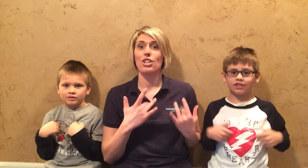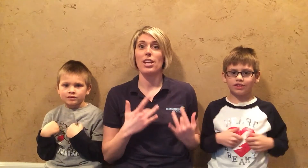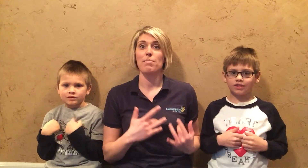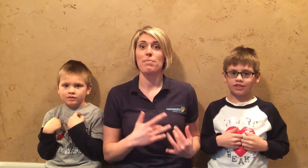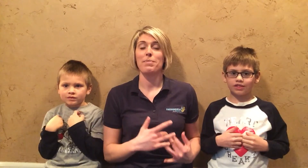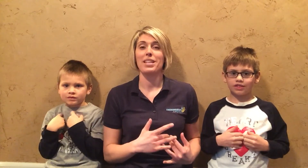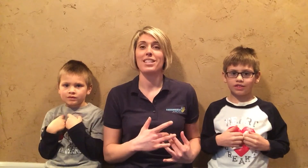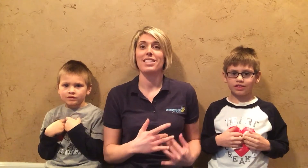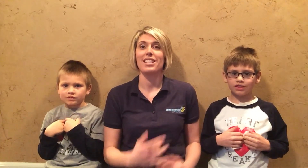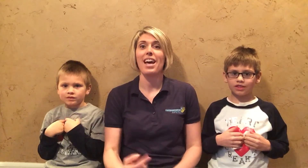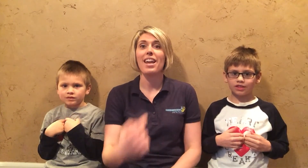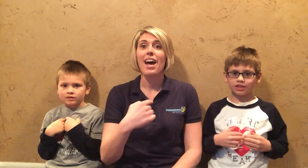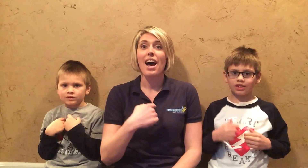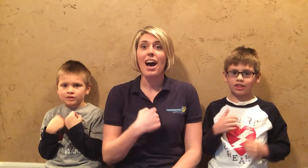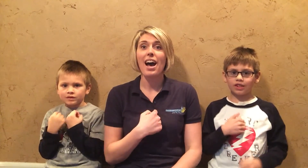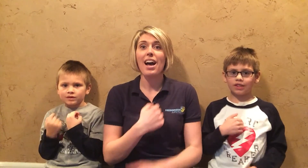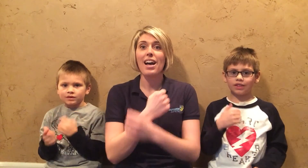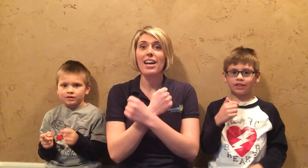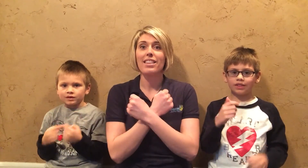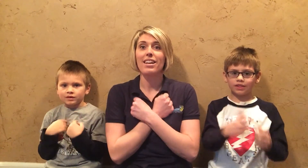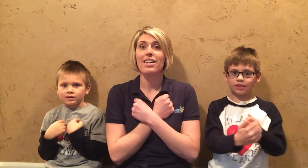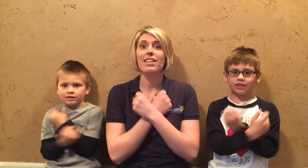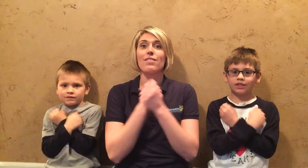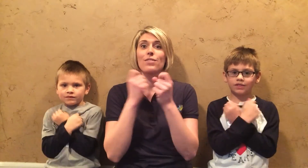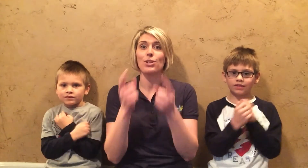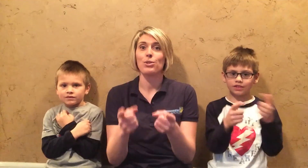shape means that I love you